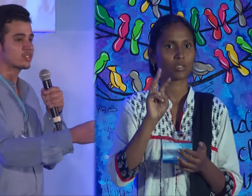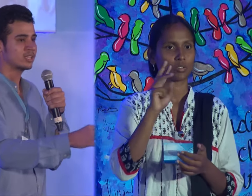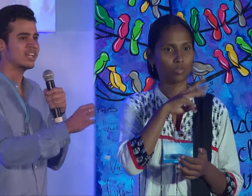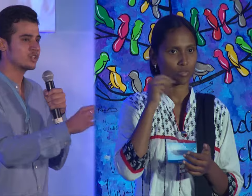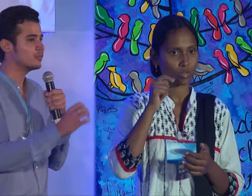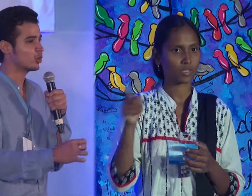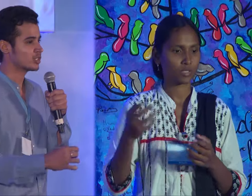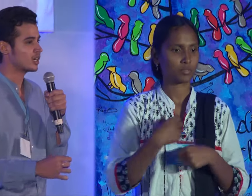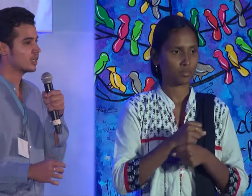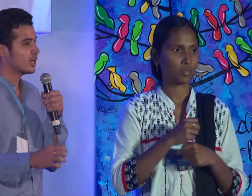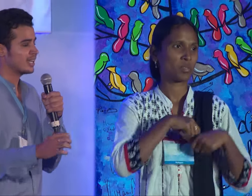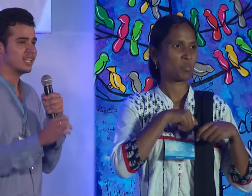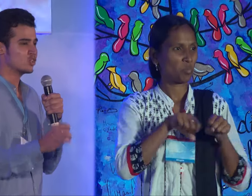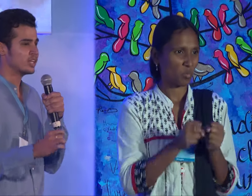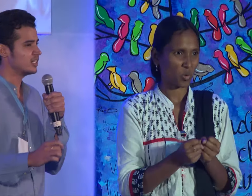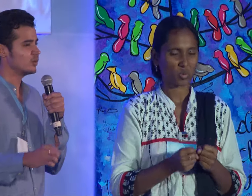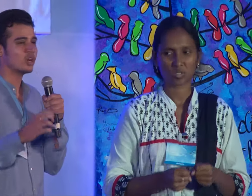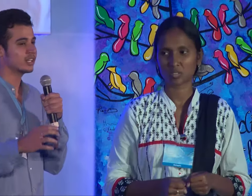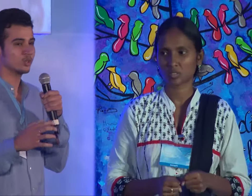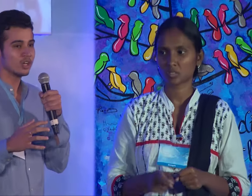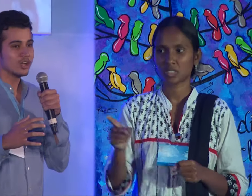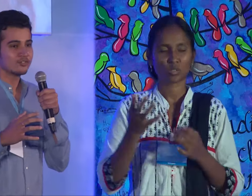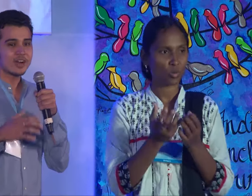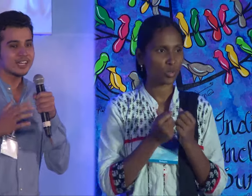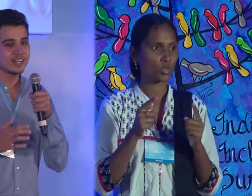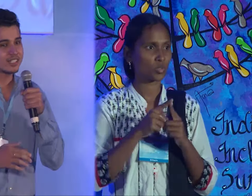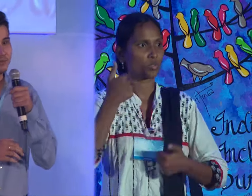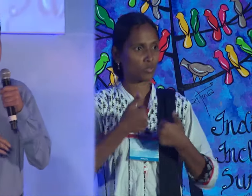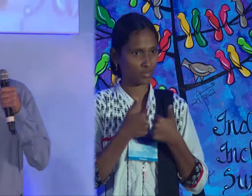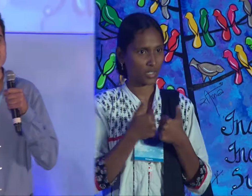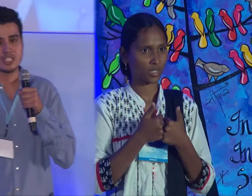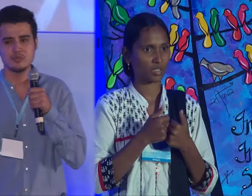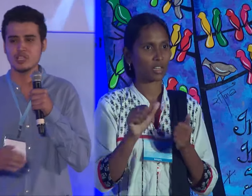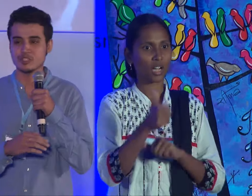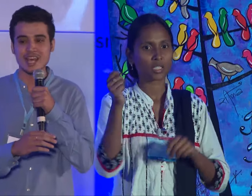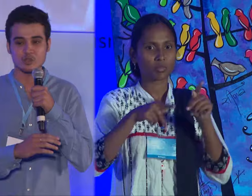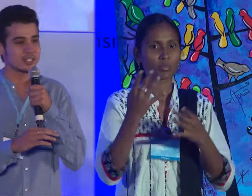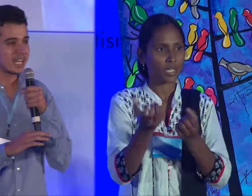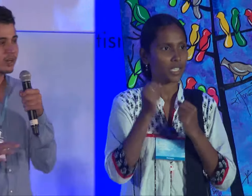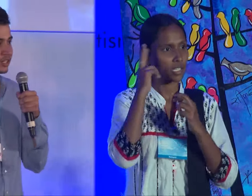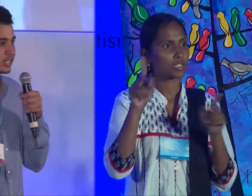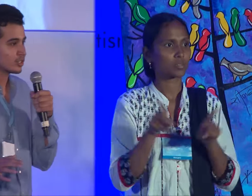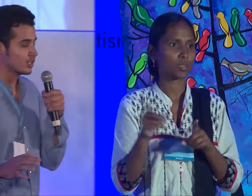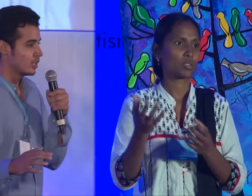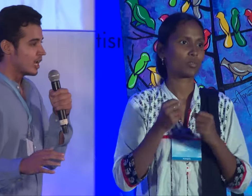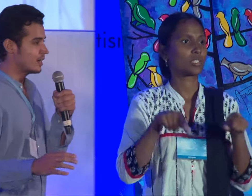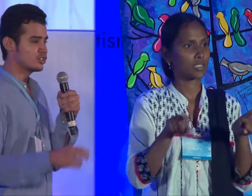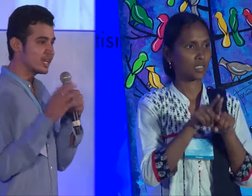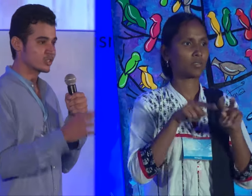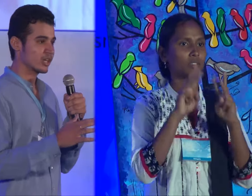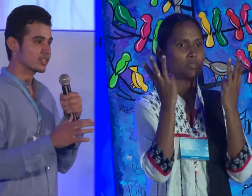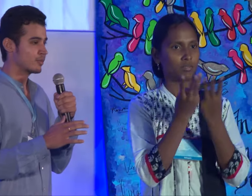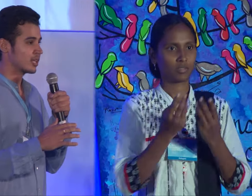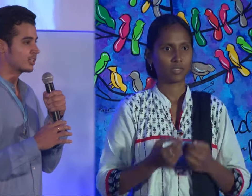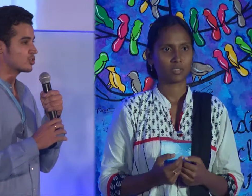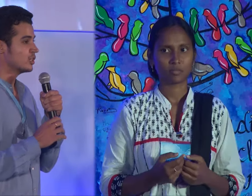the discrimination, and that really broke his heart. At the age of 18, he wanted to fight other able-bodied wrestlers. He was as good as anybody in the country, and he's